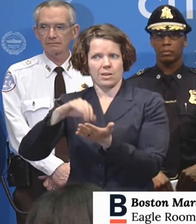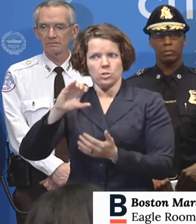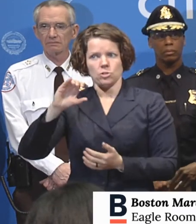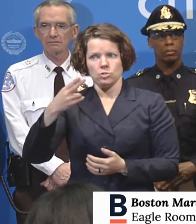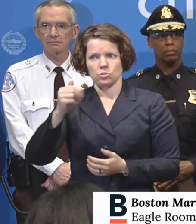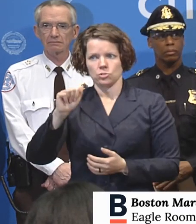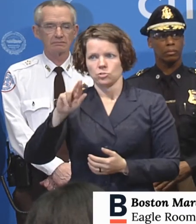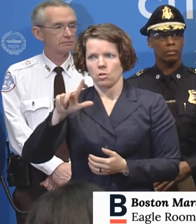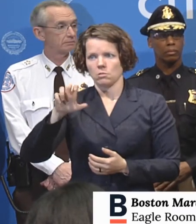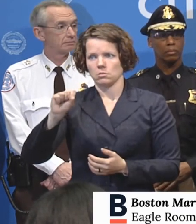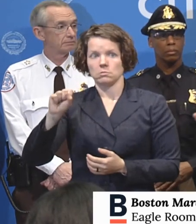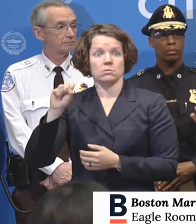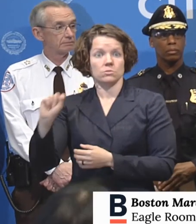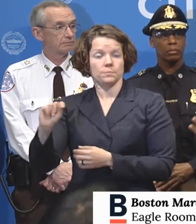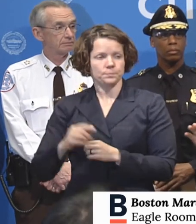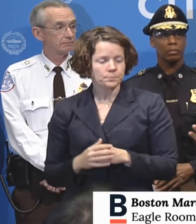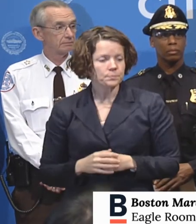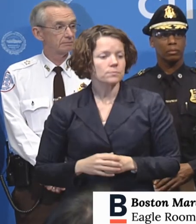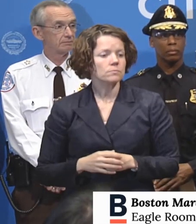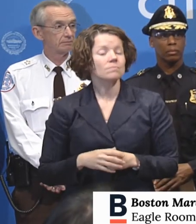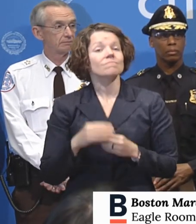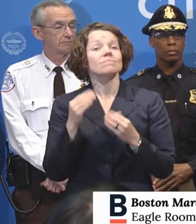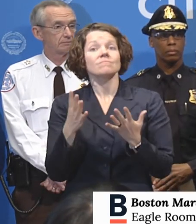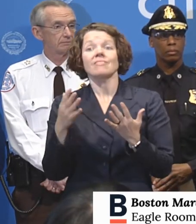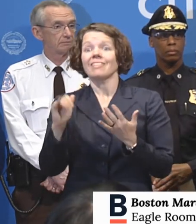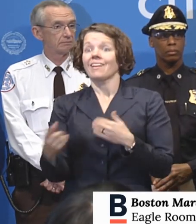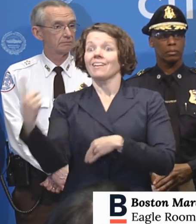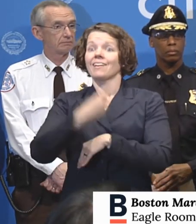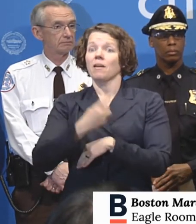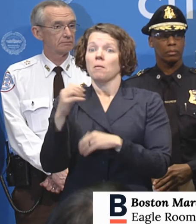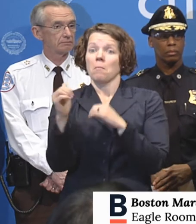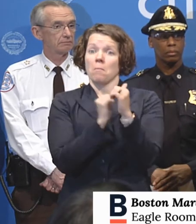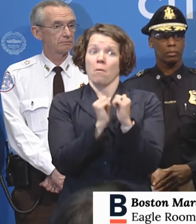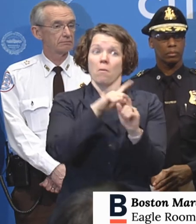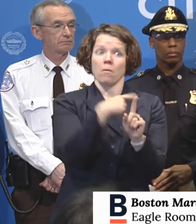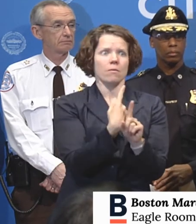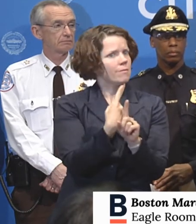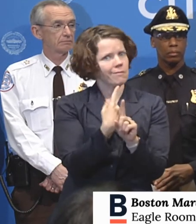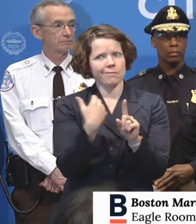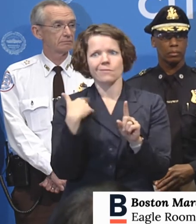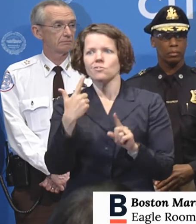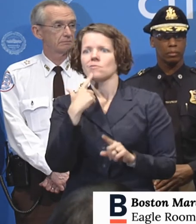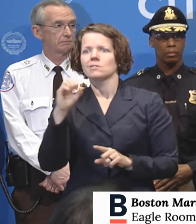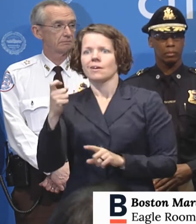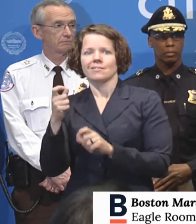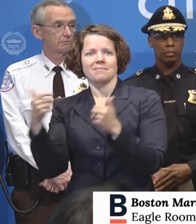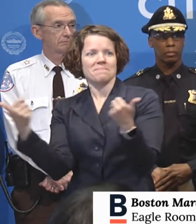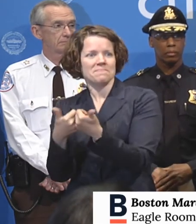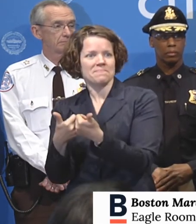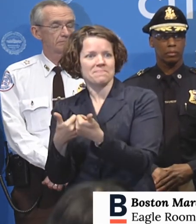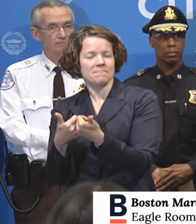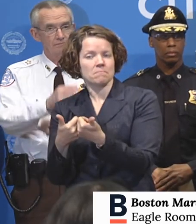there will be a Red Sox game. I don't know if it'll be canceled or not. But if you're going to that game,